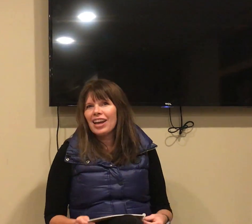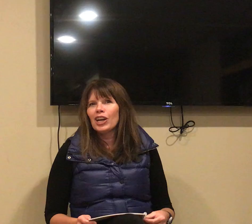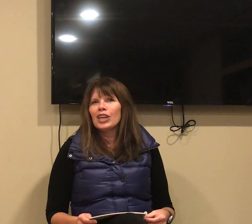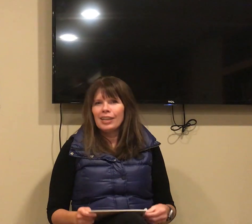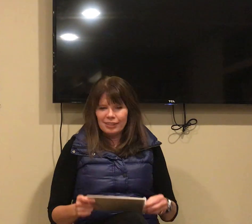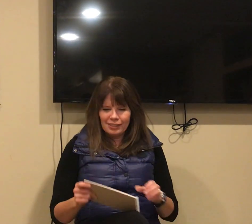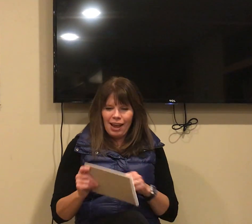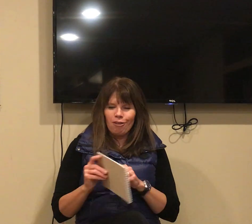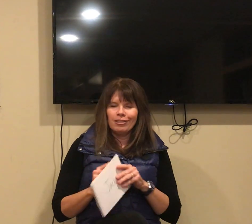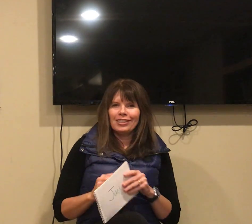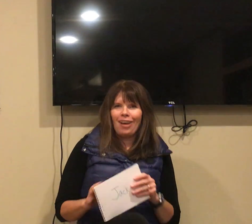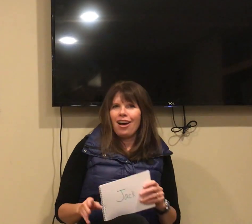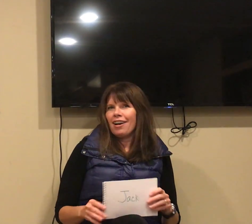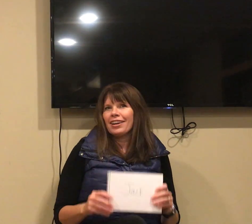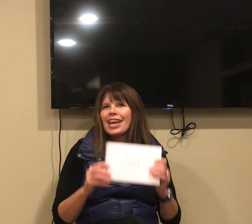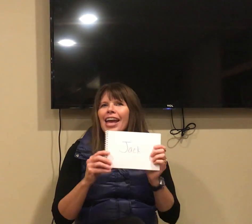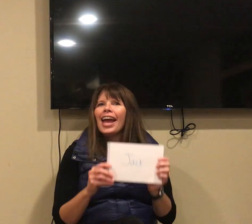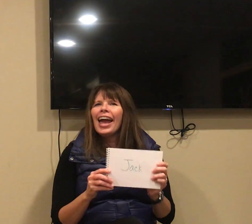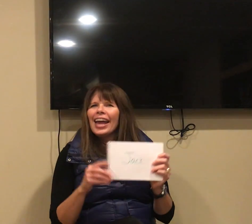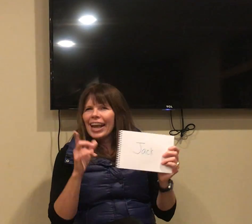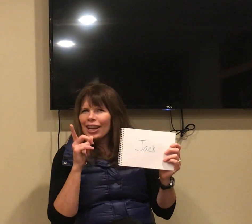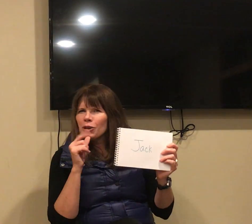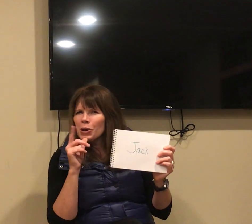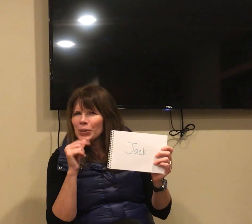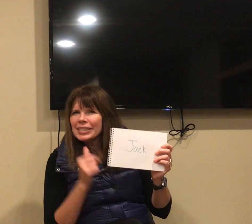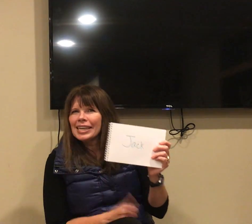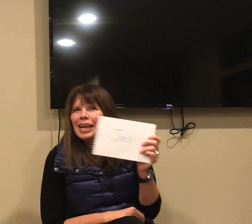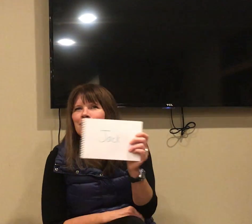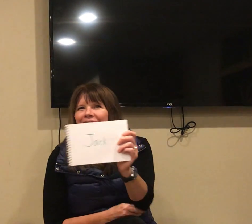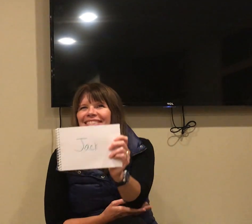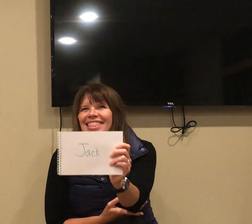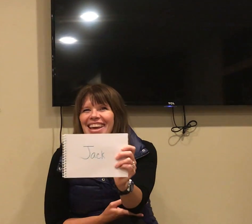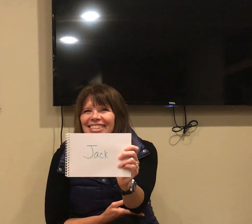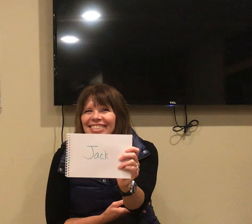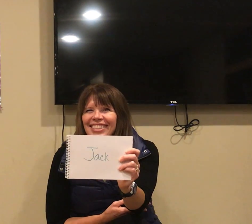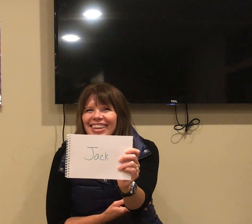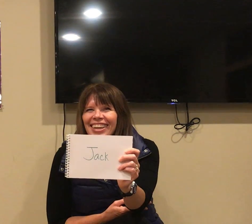letter sound song. And whose name is this?